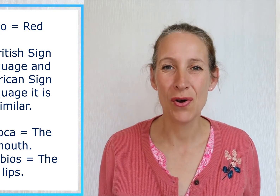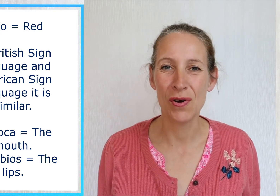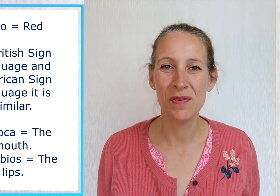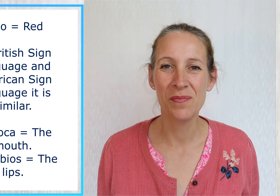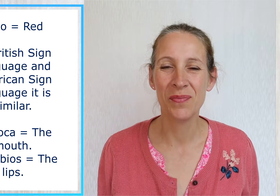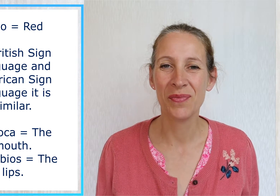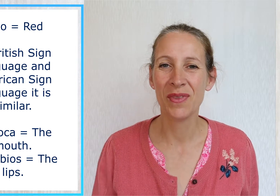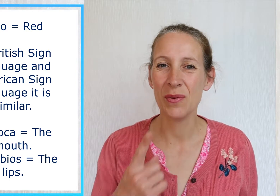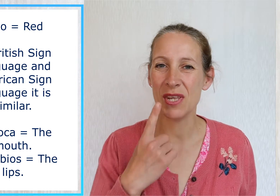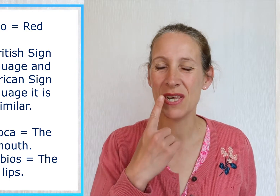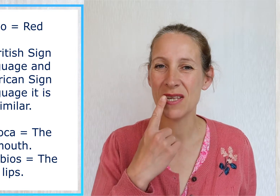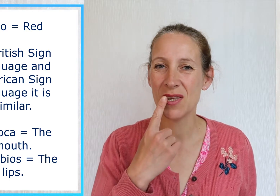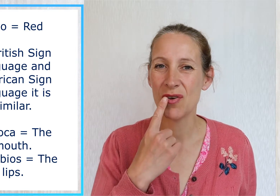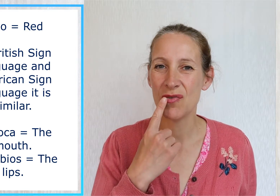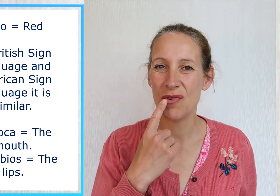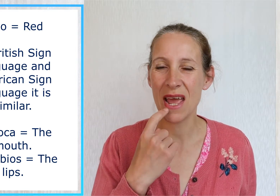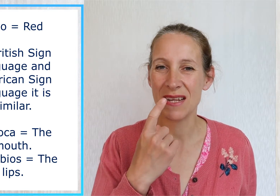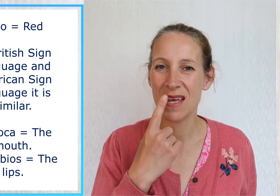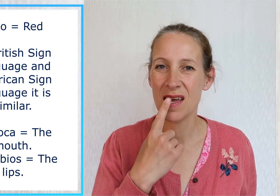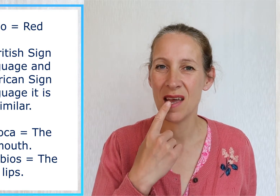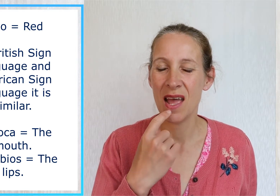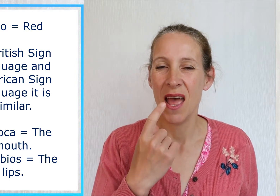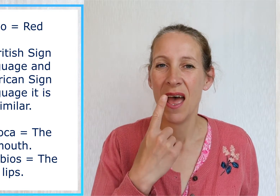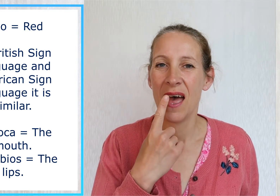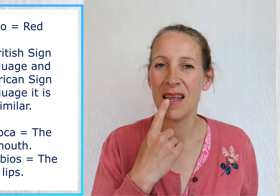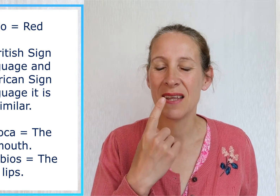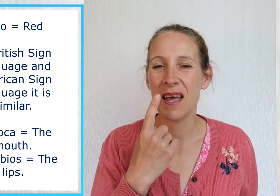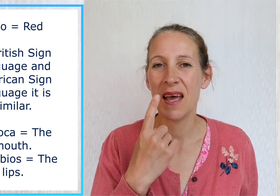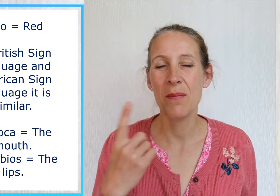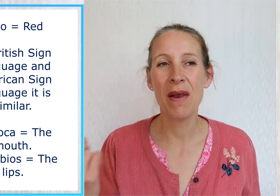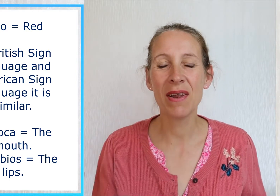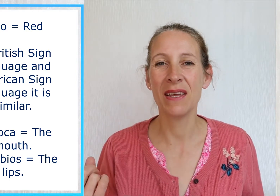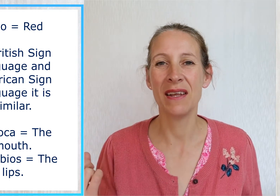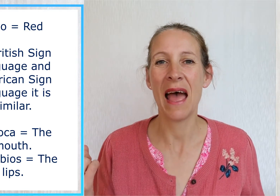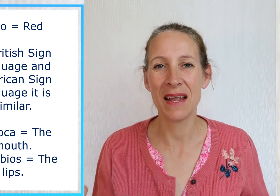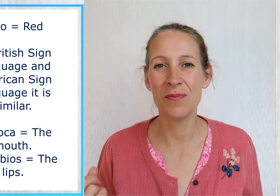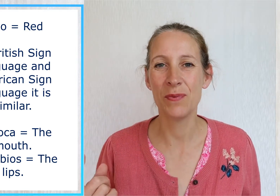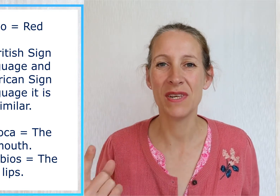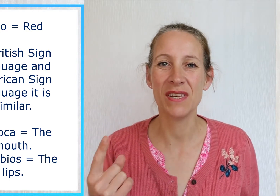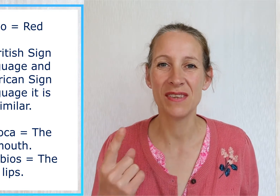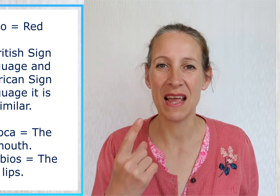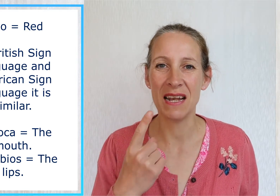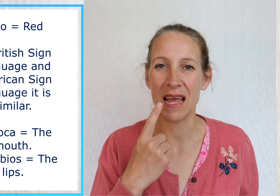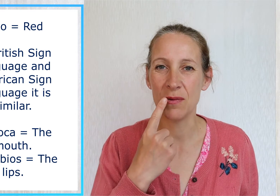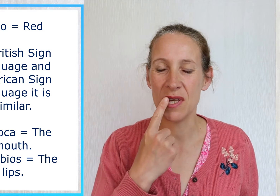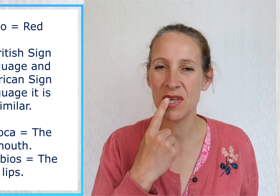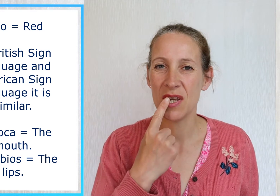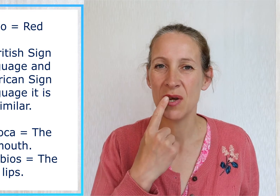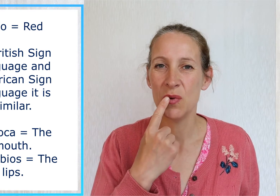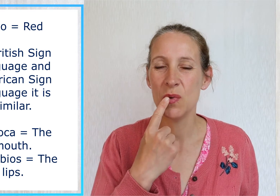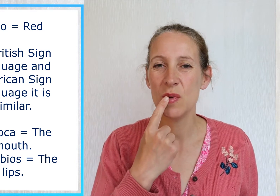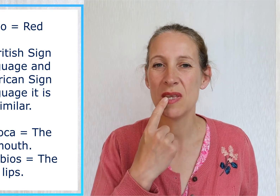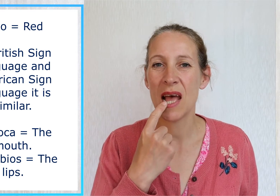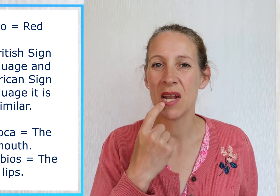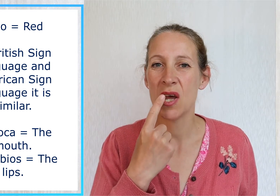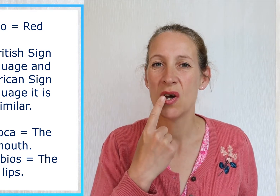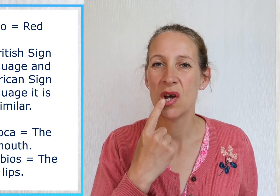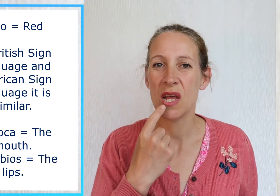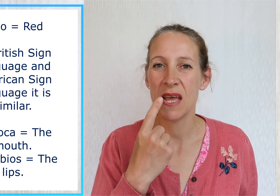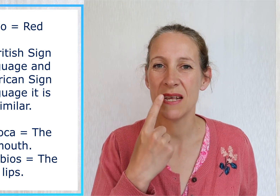rojo, which is red. And American and British Sign Language usan